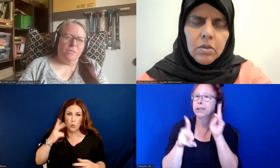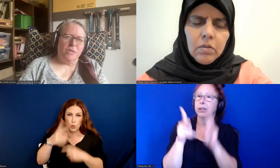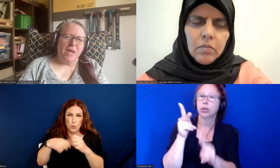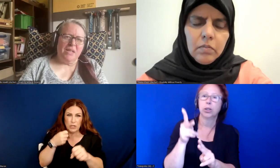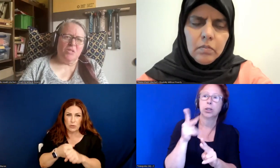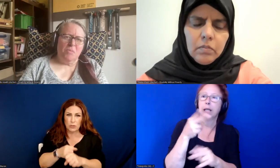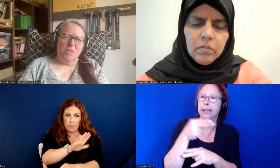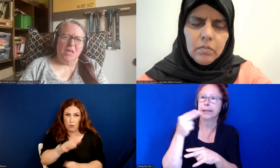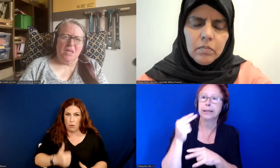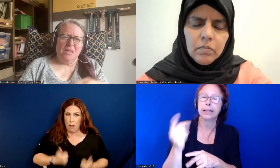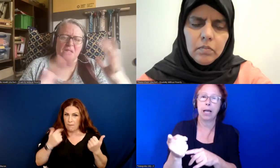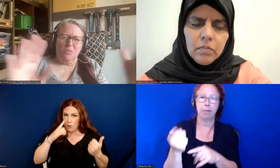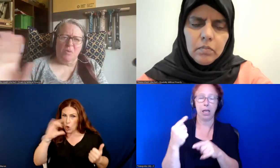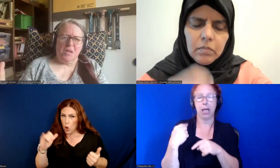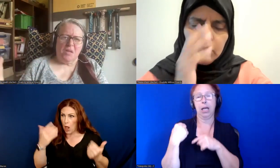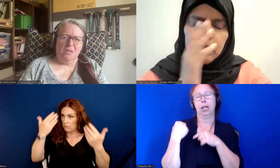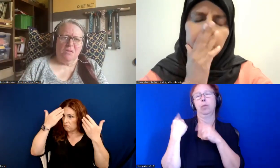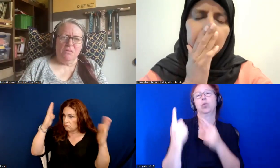So, so